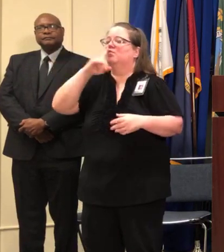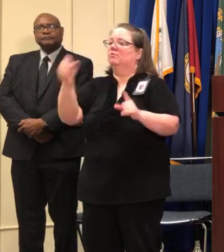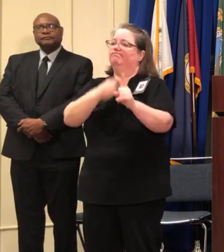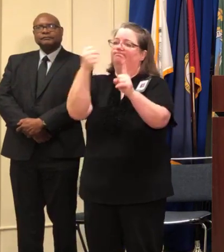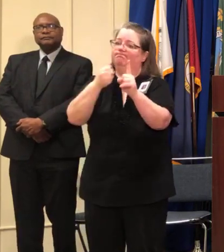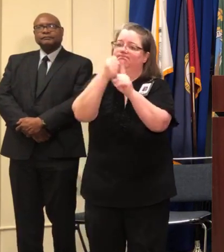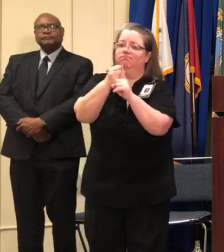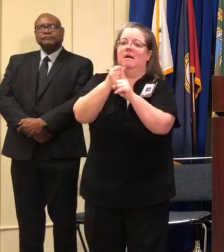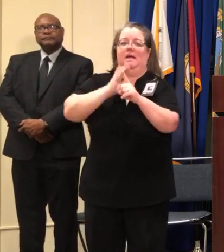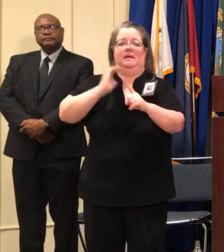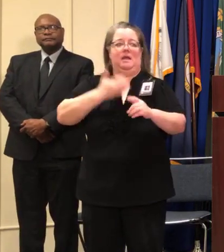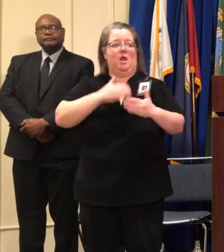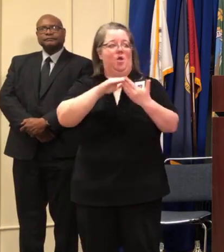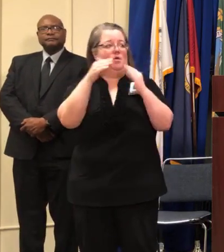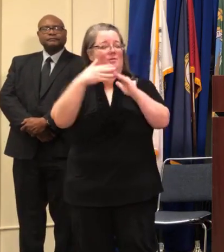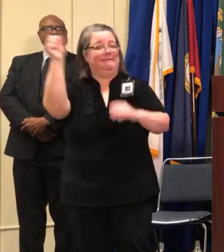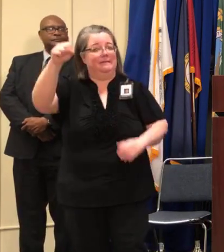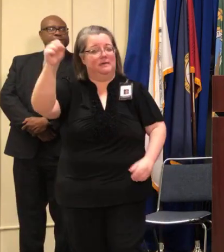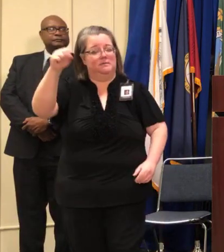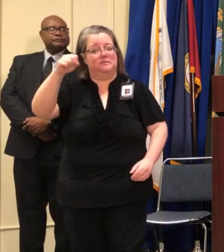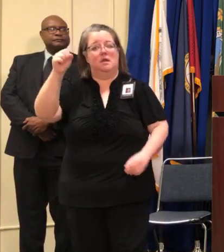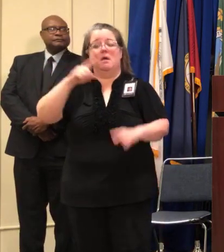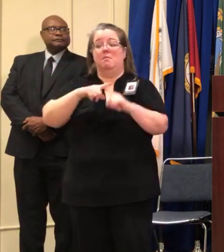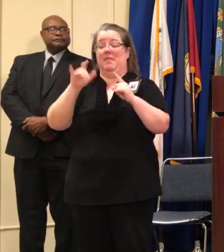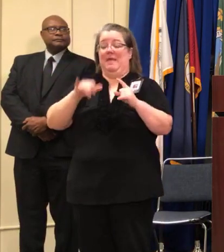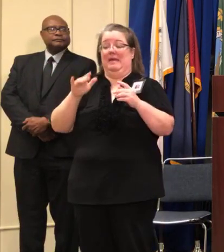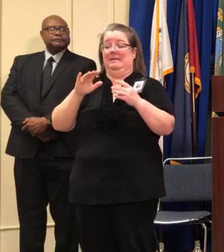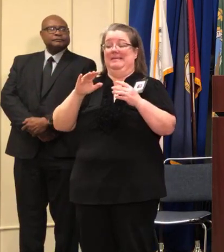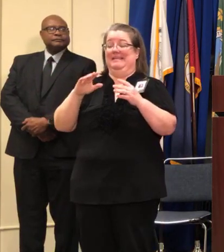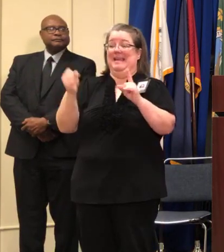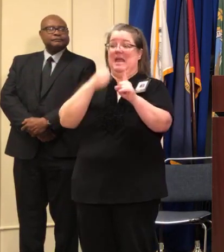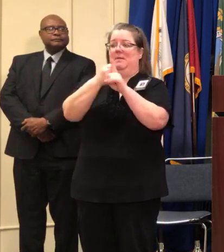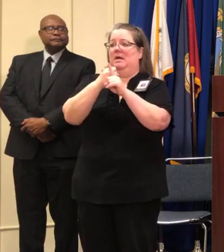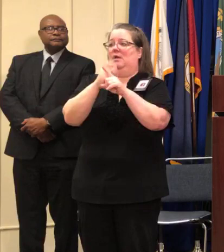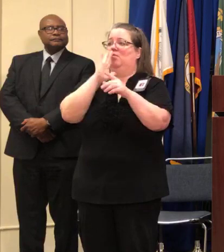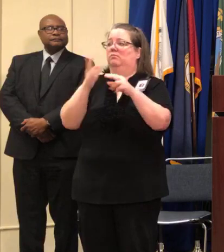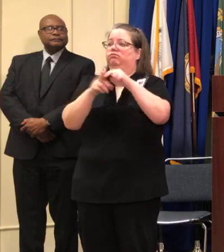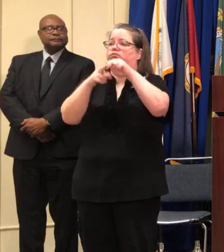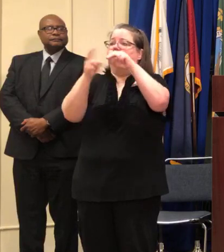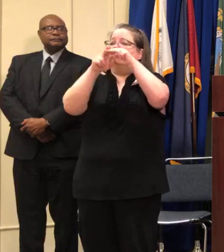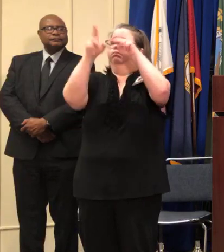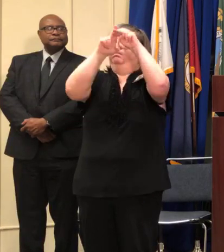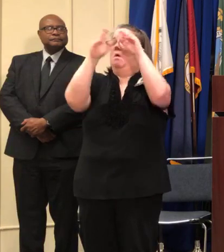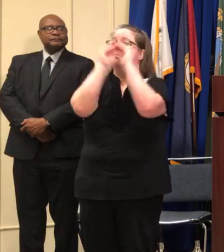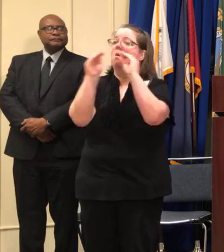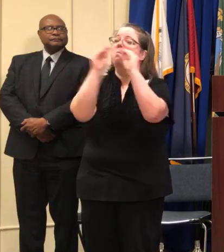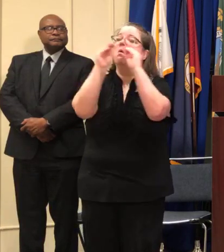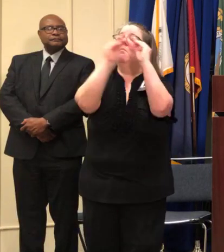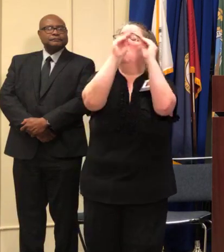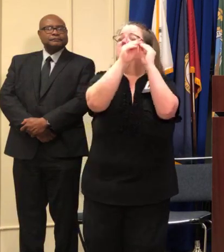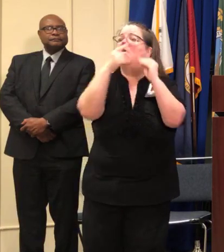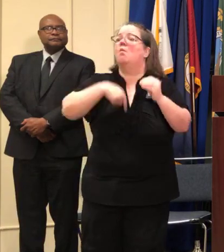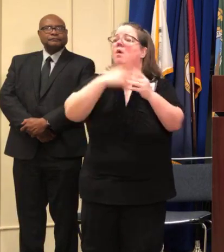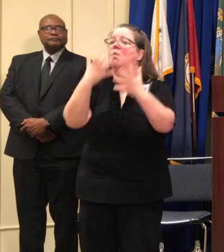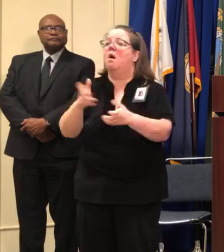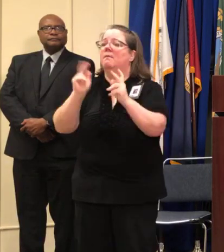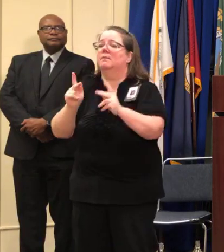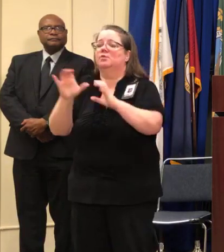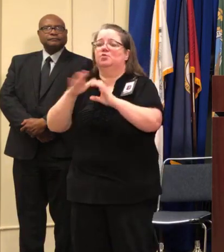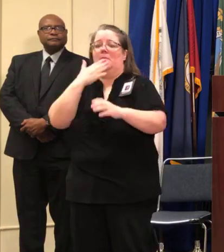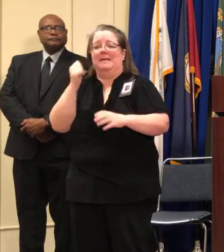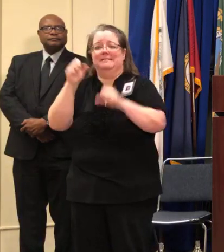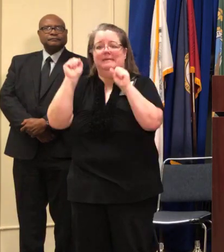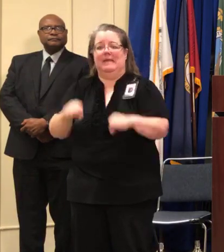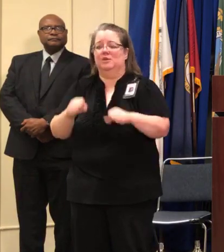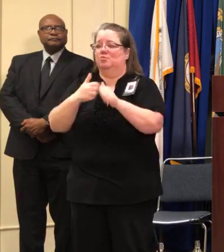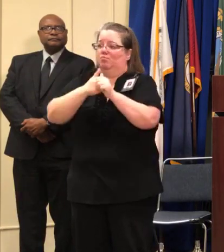significant impact on our community, but that impact is gonna grow greater over time. So we really hope that people will take all the actions that they